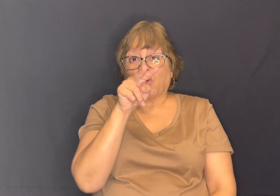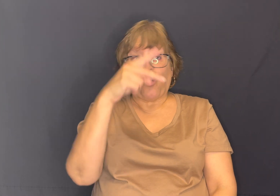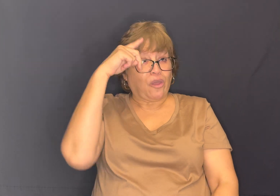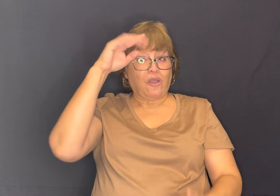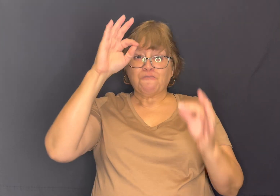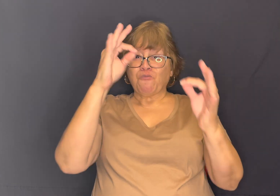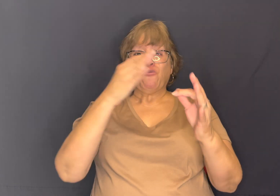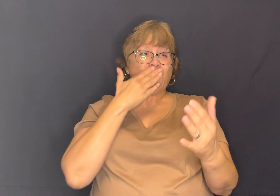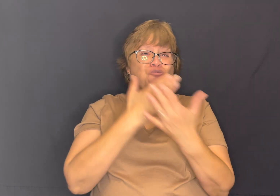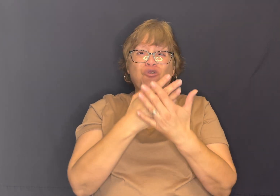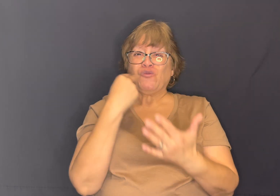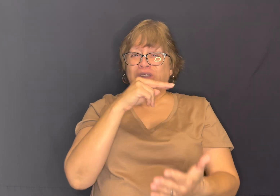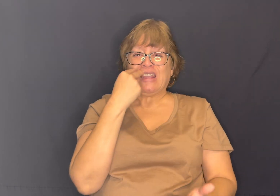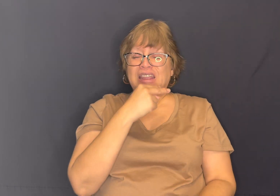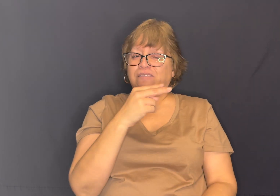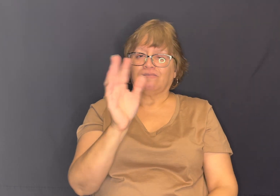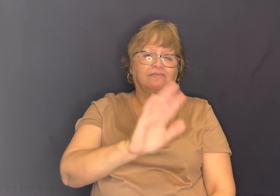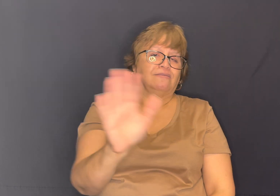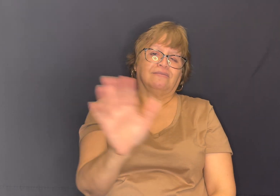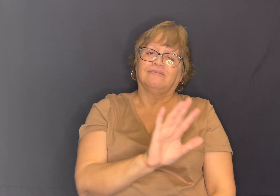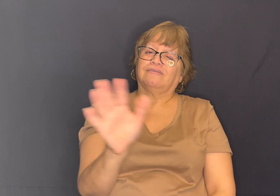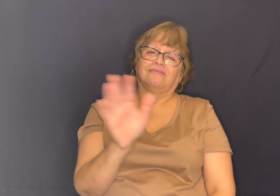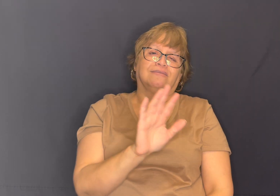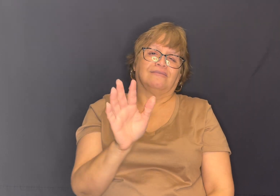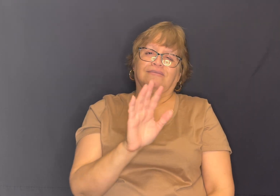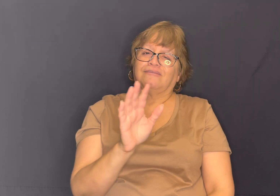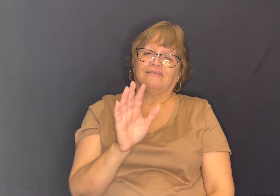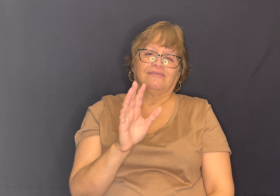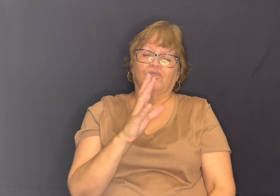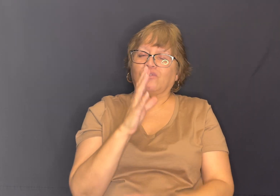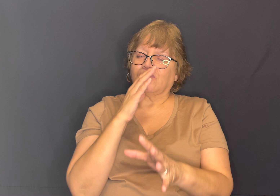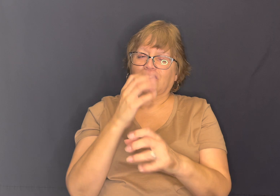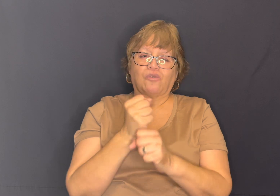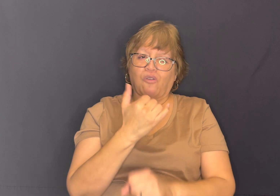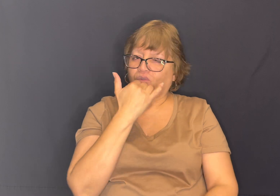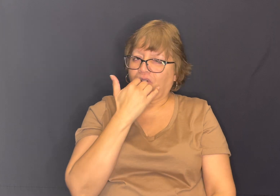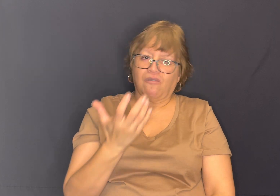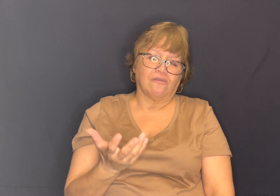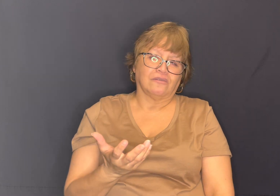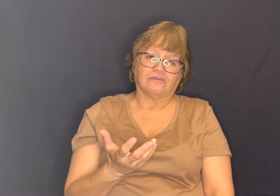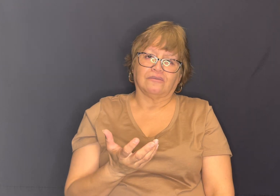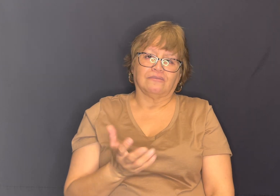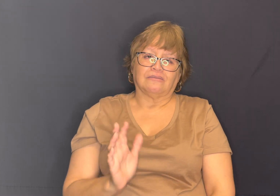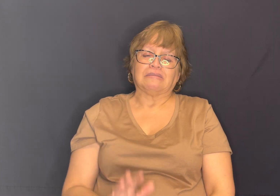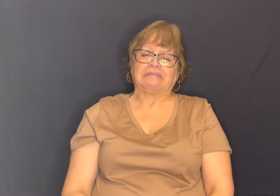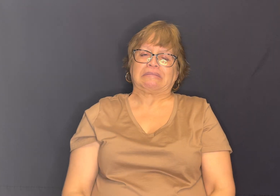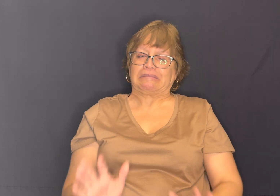be misunderstood, you know, whenever you're reading lips. Don't assume that people are good at that.